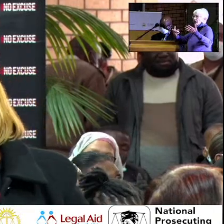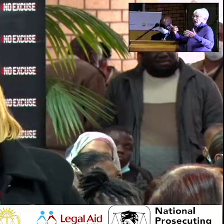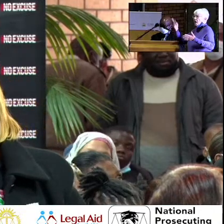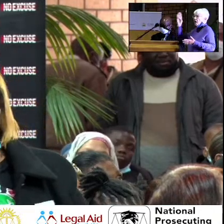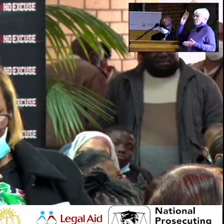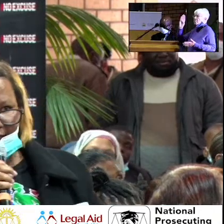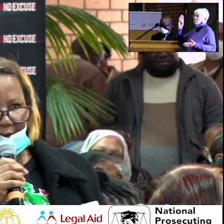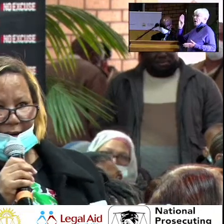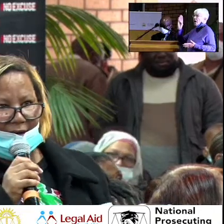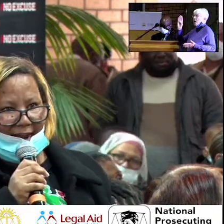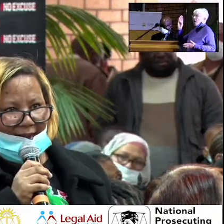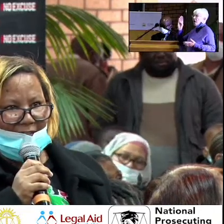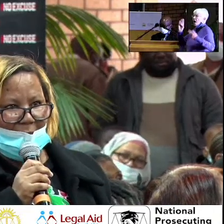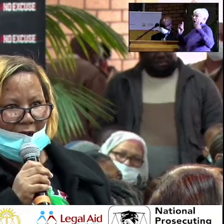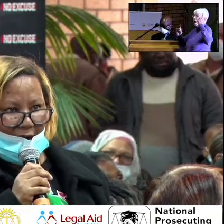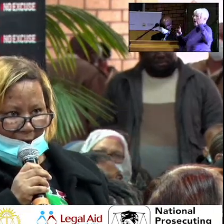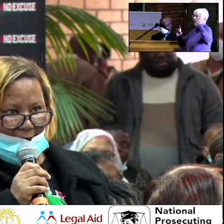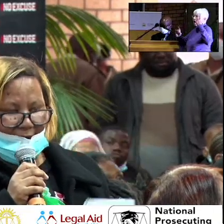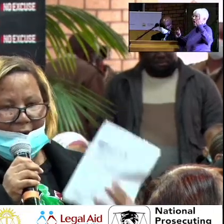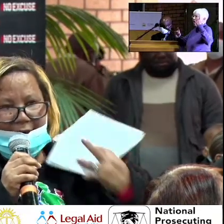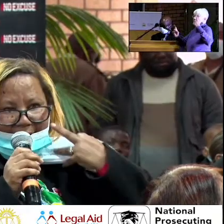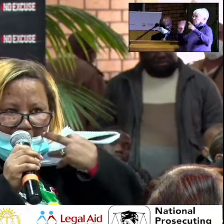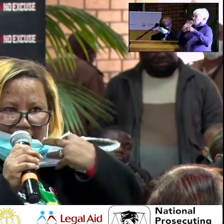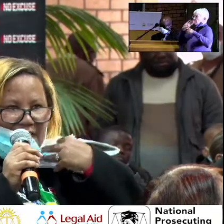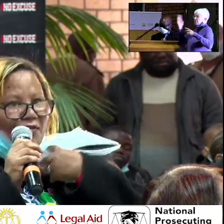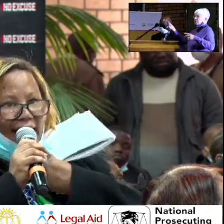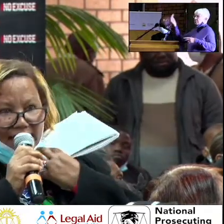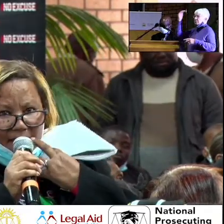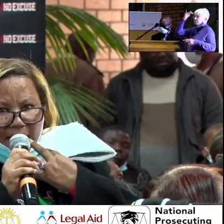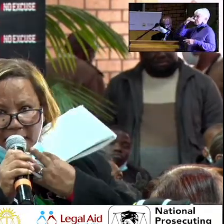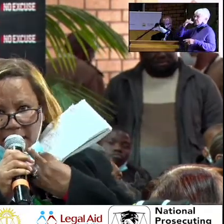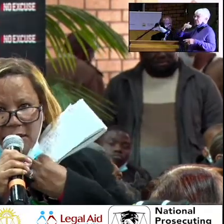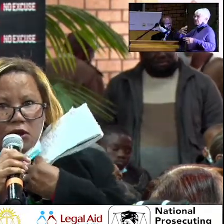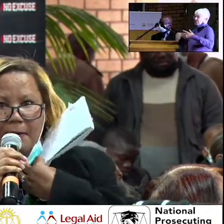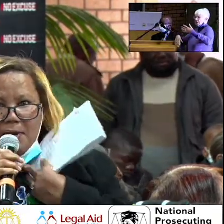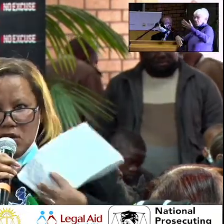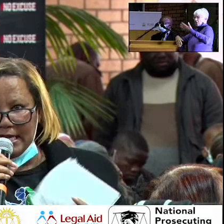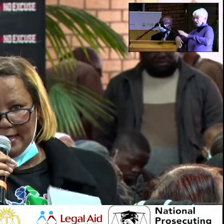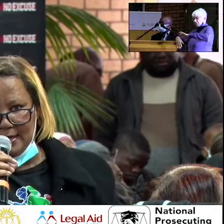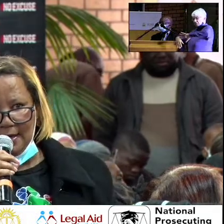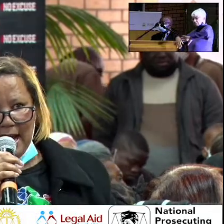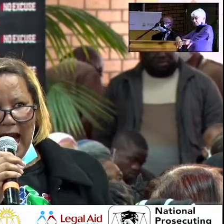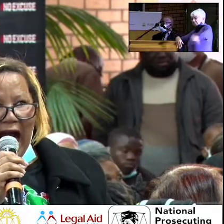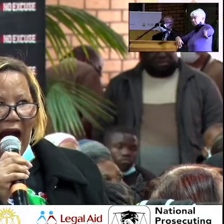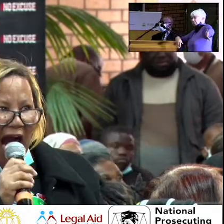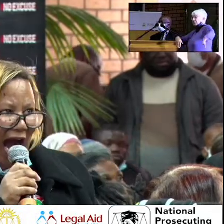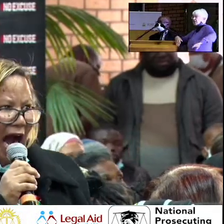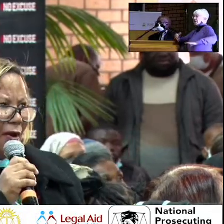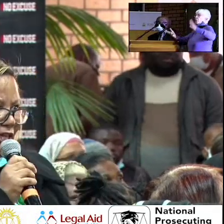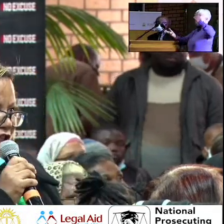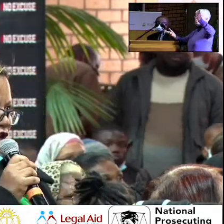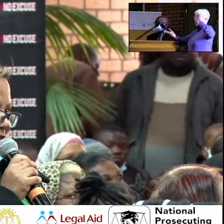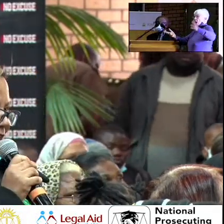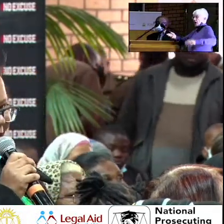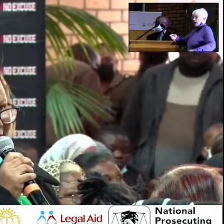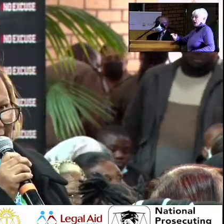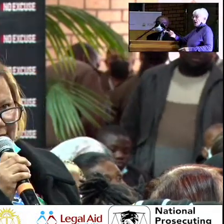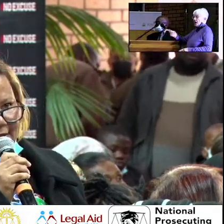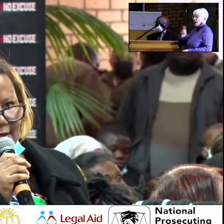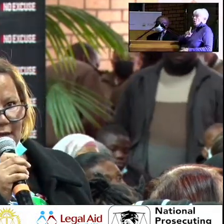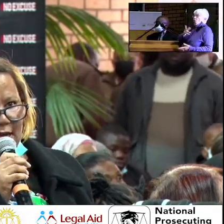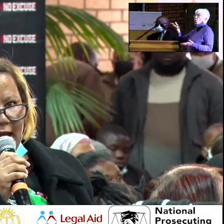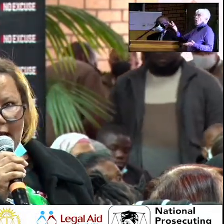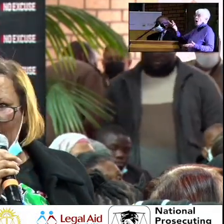DSD does not recognize Belhar as a vulnerable community. How did you get that